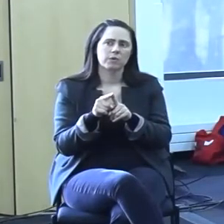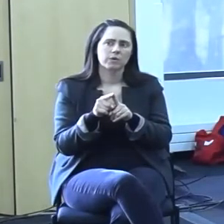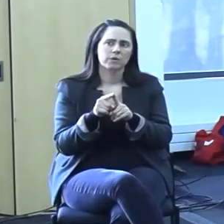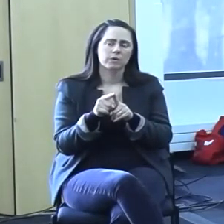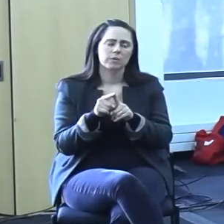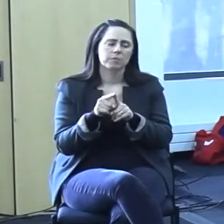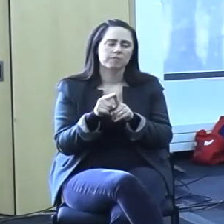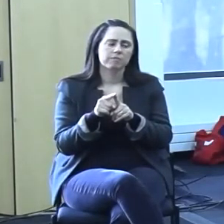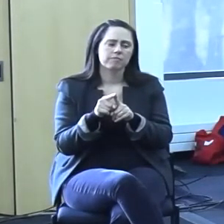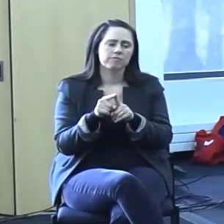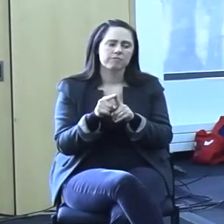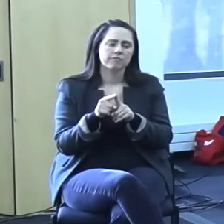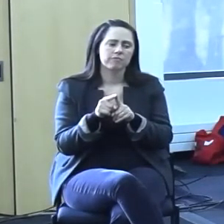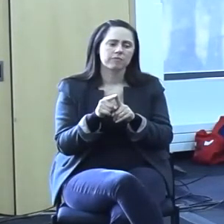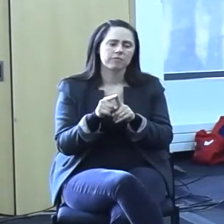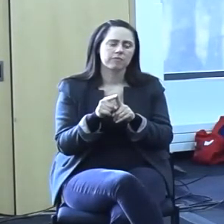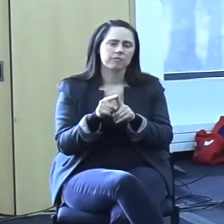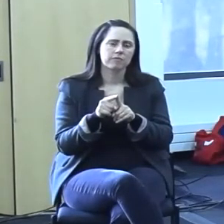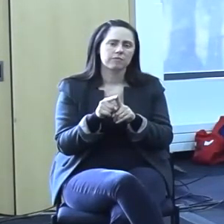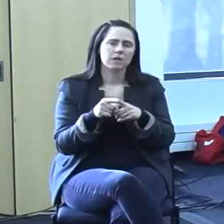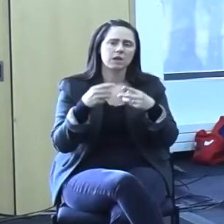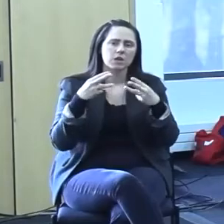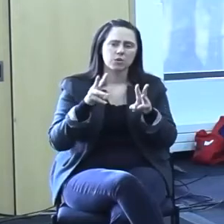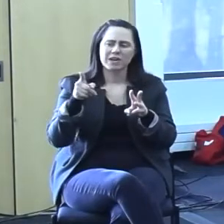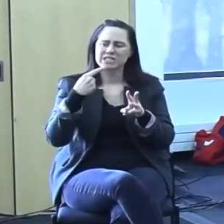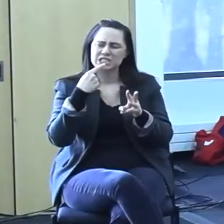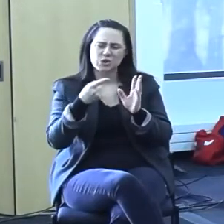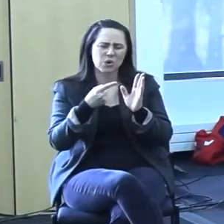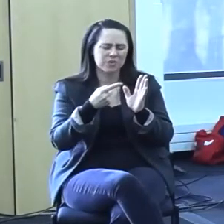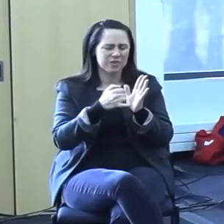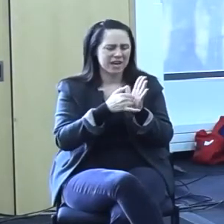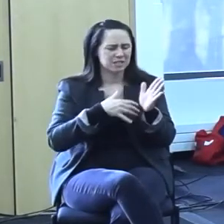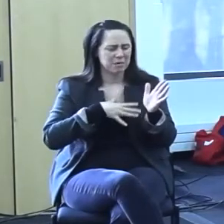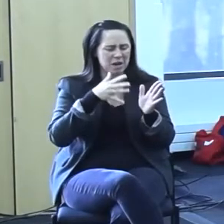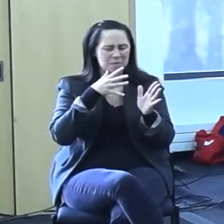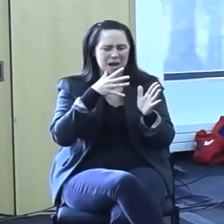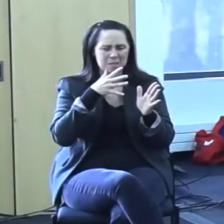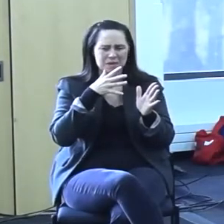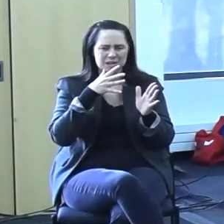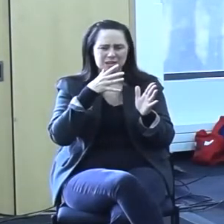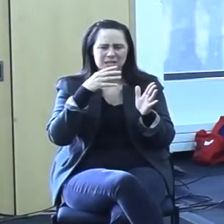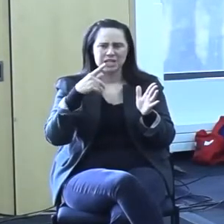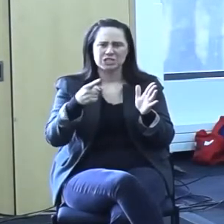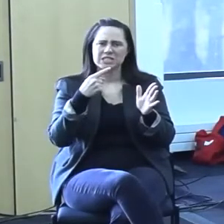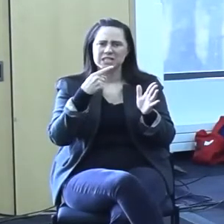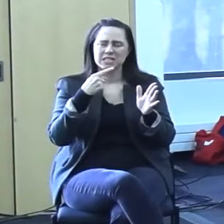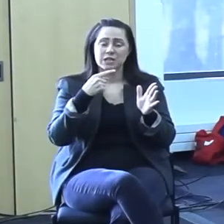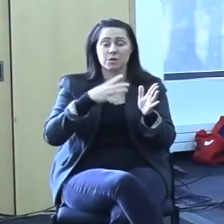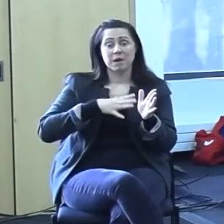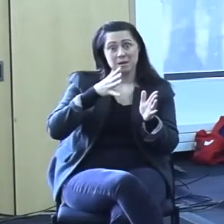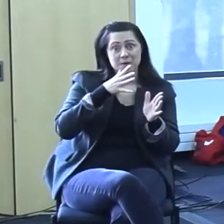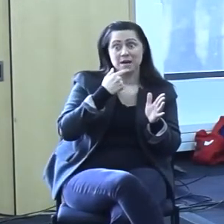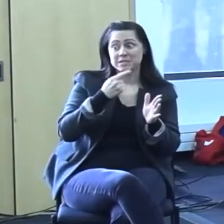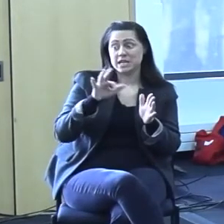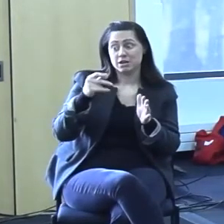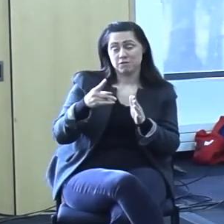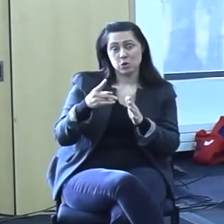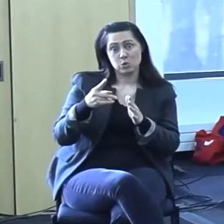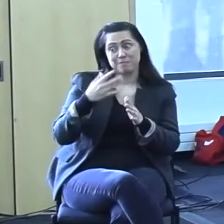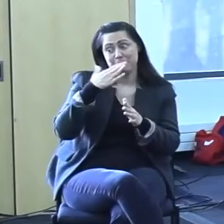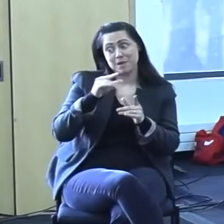but the way she said it to my mother, she said a few choice words, of course,